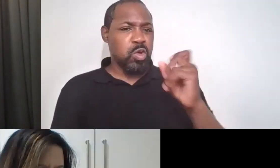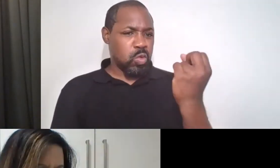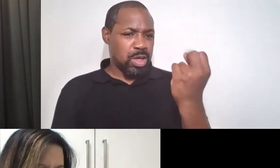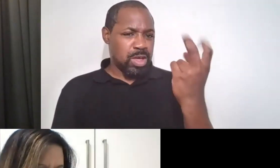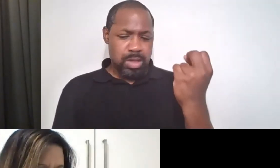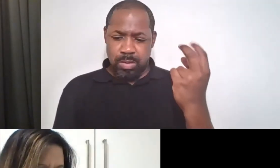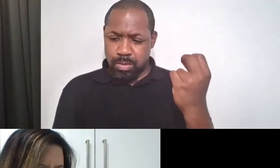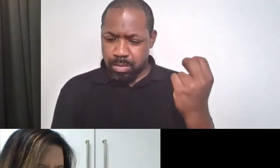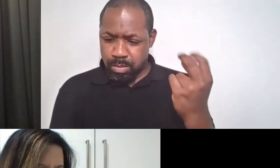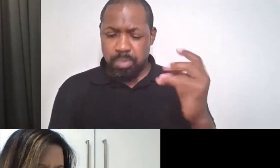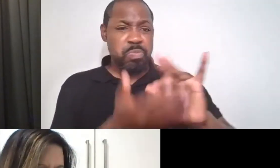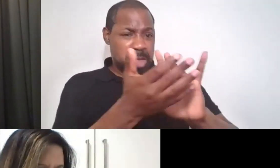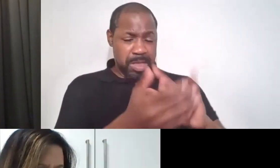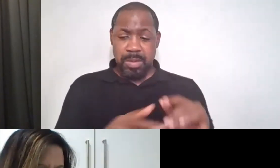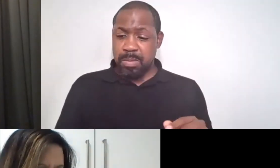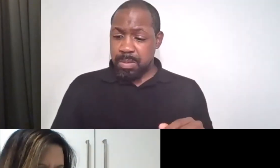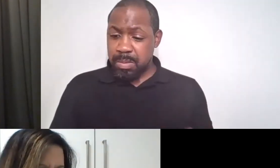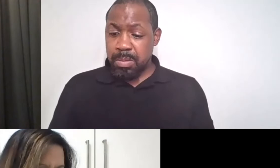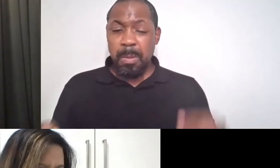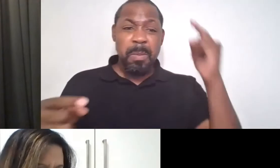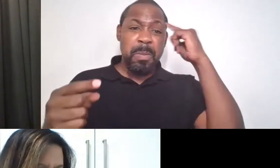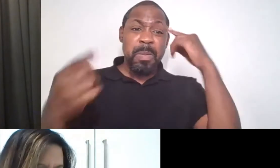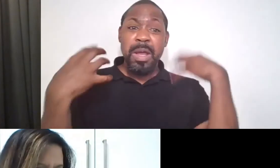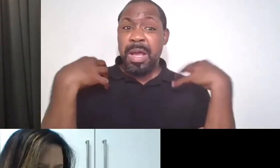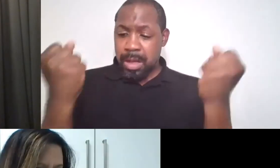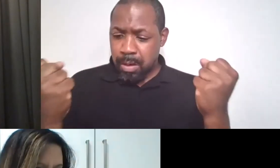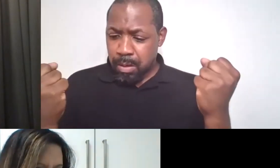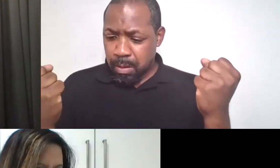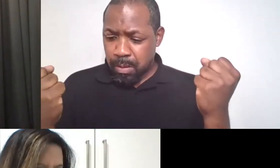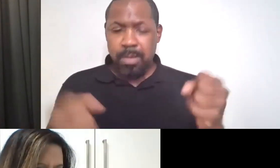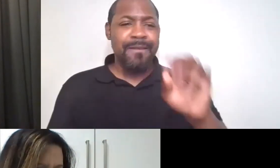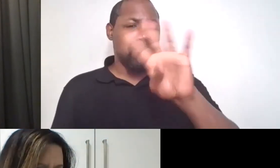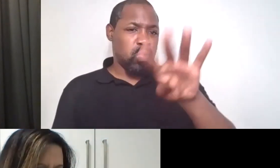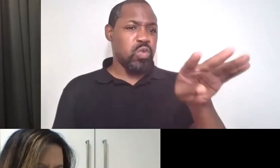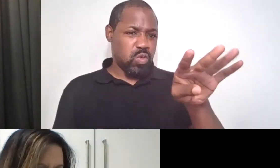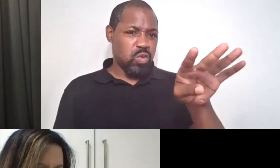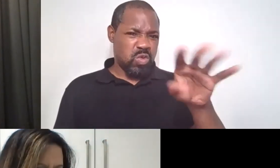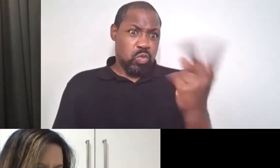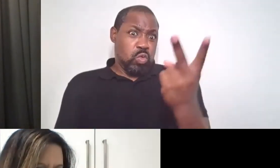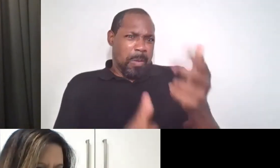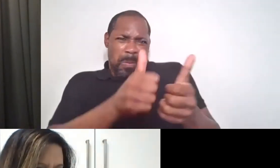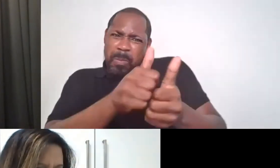assignments, 112 of them were medical. Mental health, there were